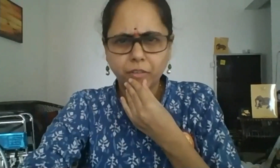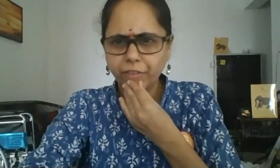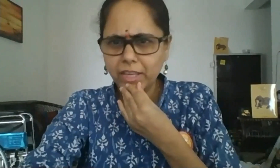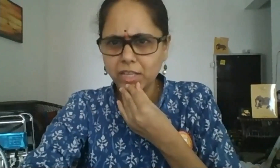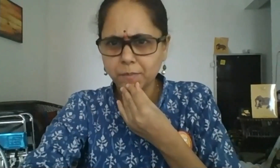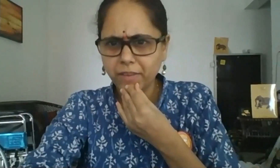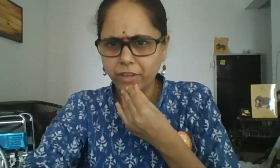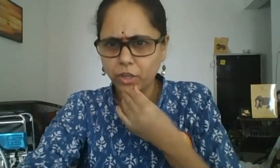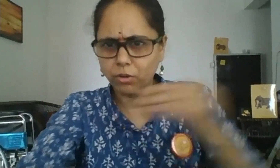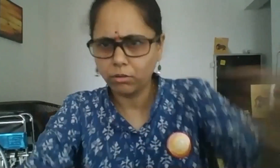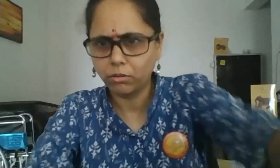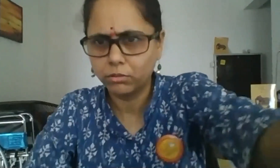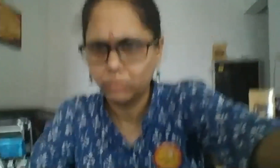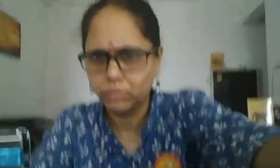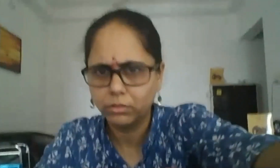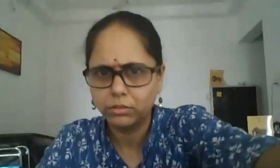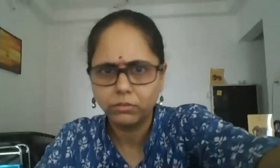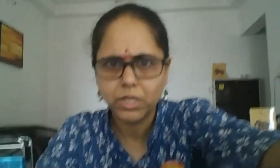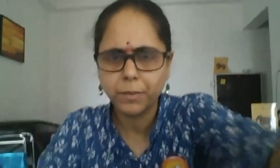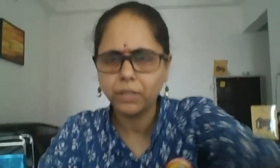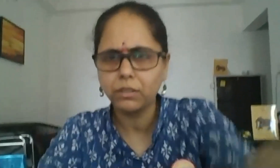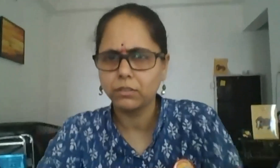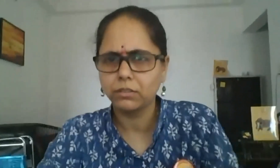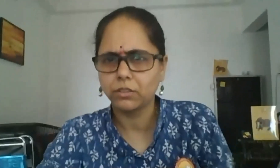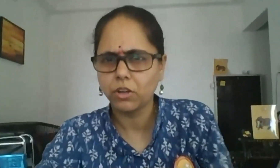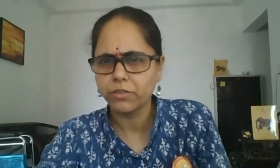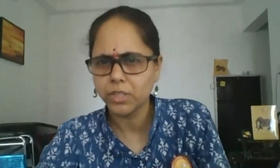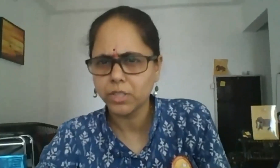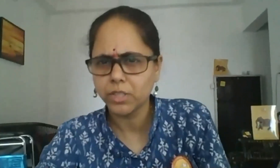Venki, is my video visible? Not visible?